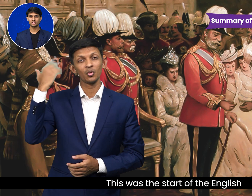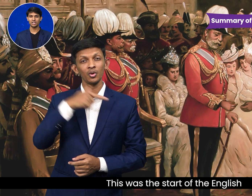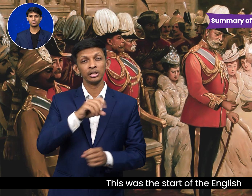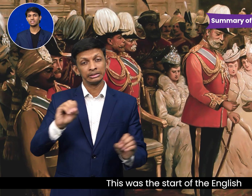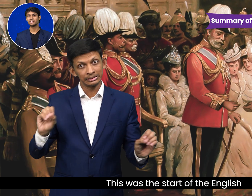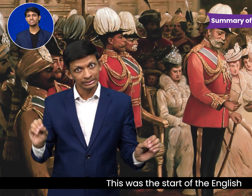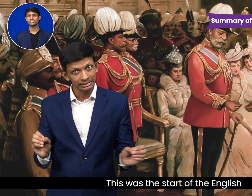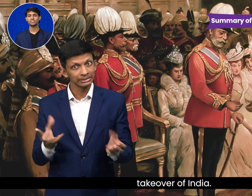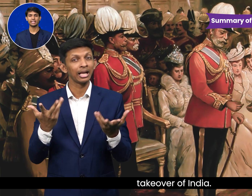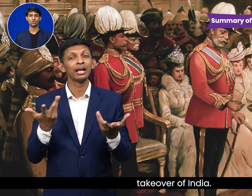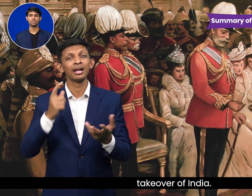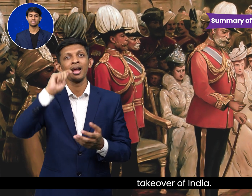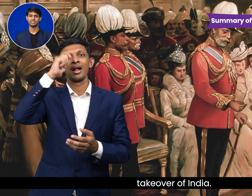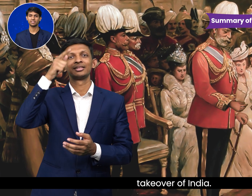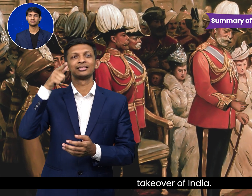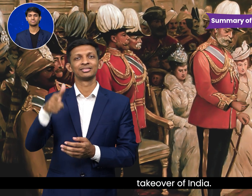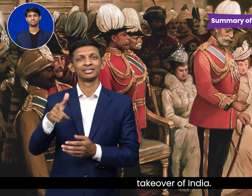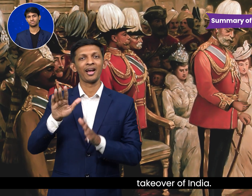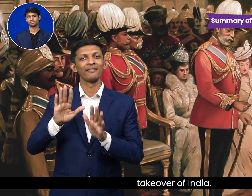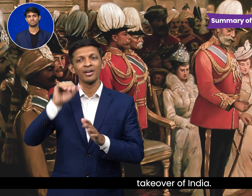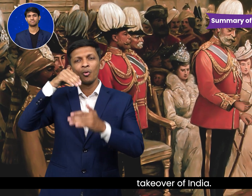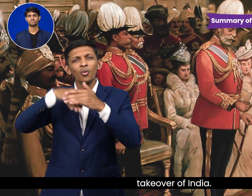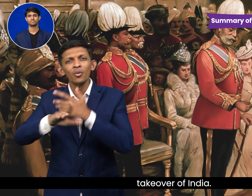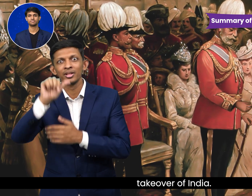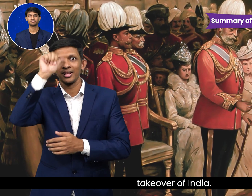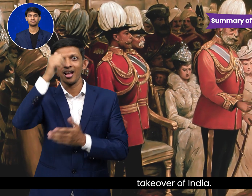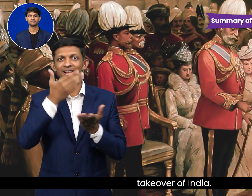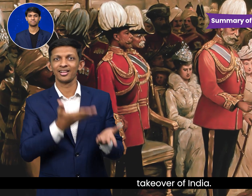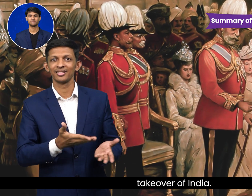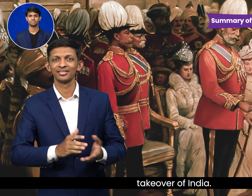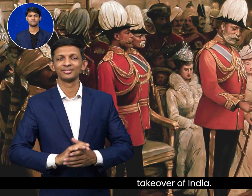This was the start of the English takeover in India.